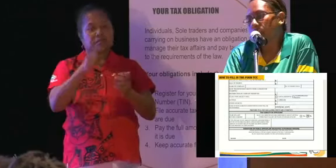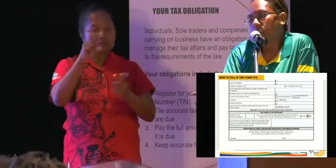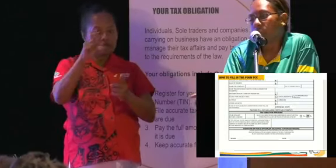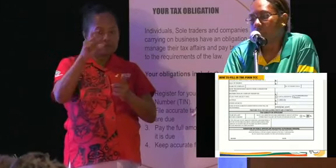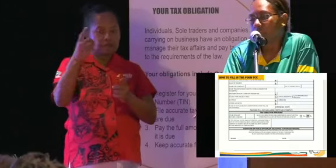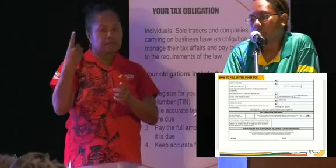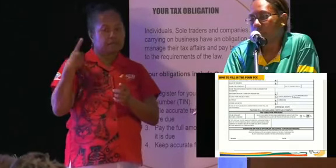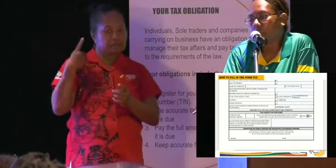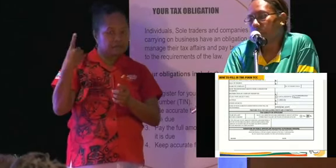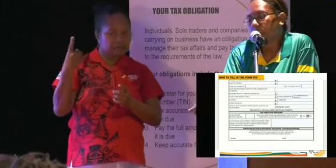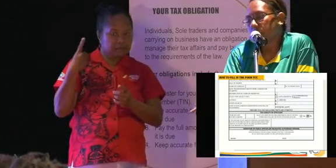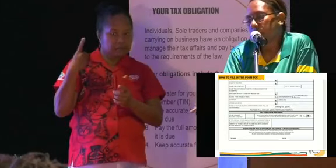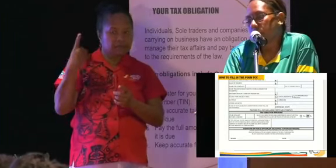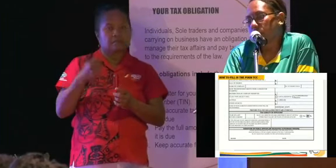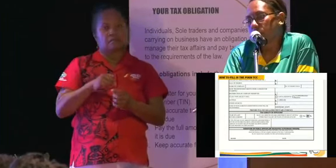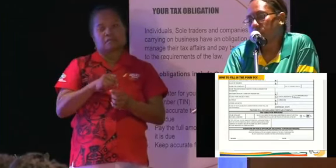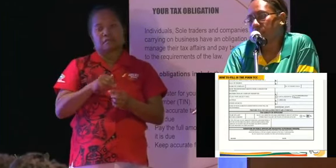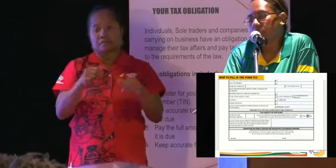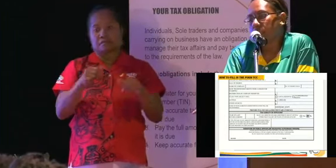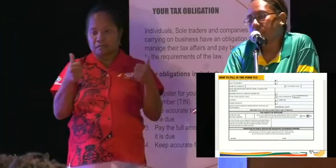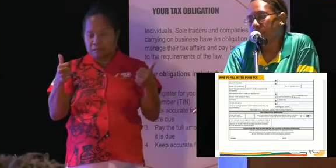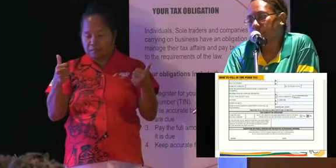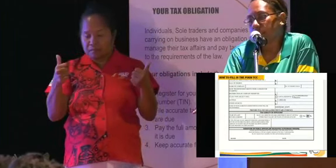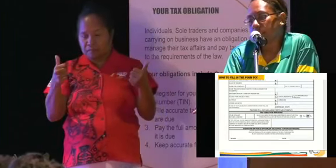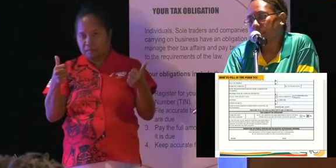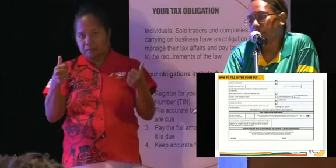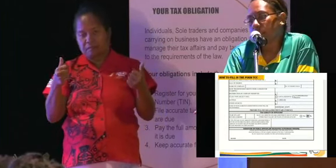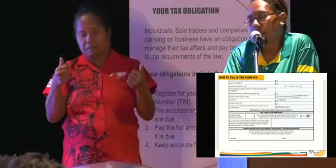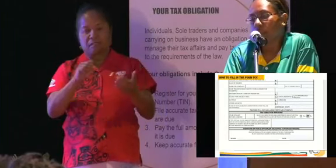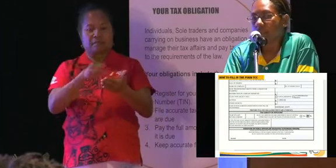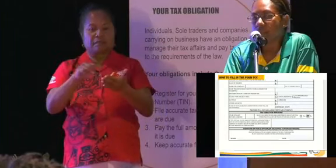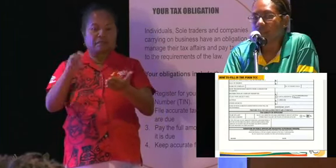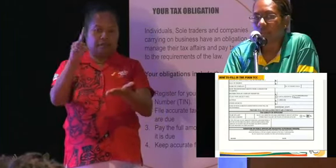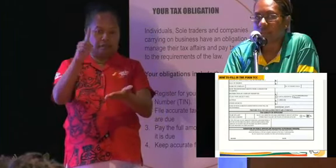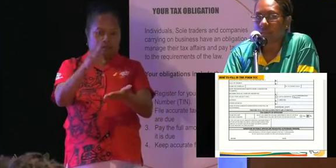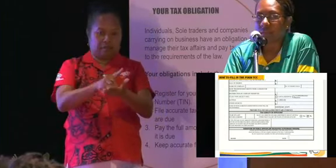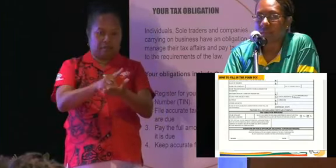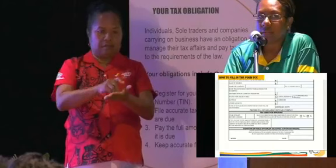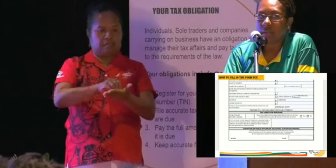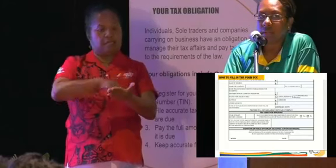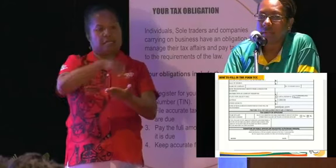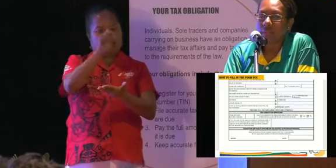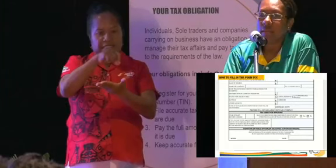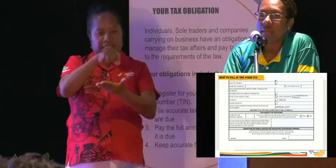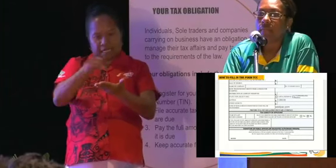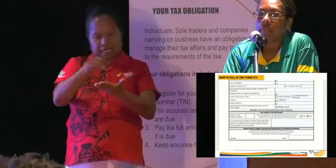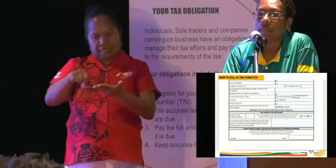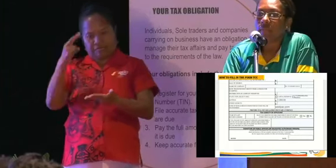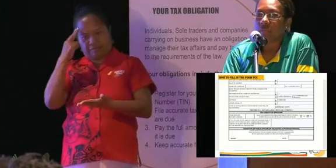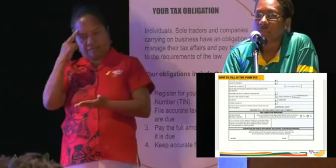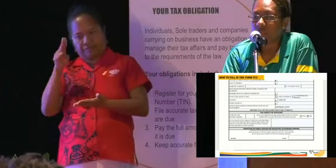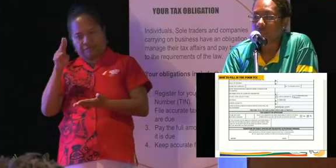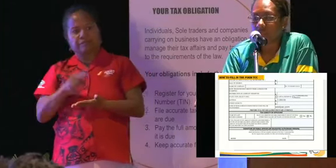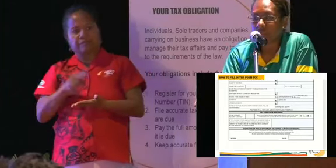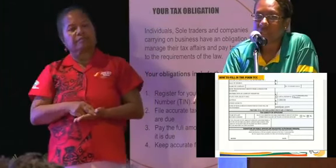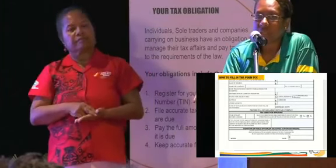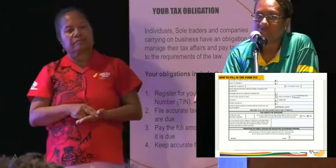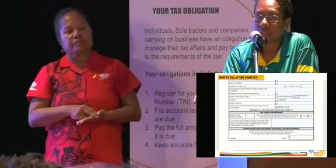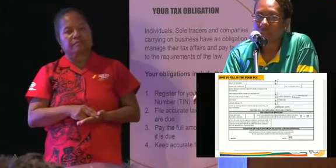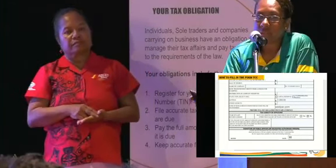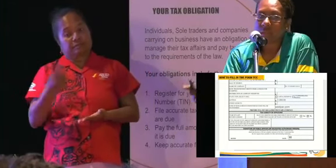application. When it is complete, you fill in the date and sign. As well